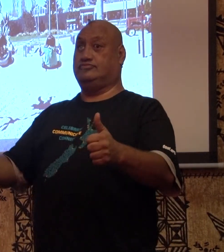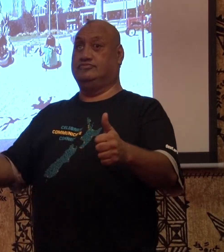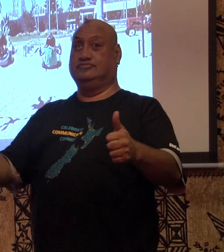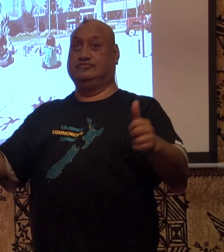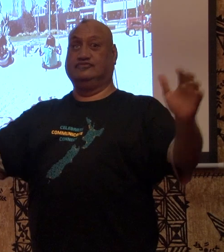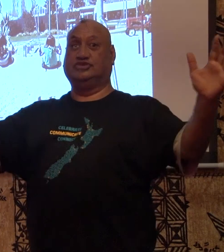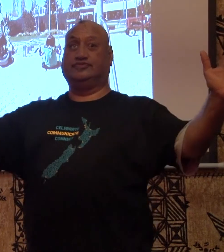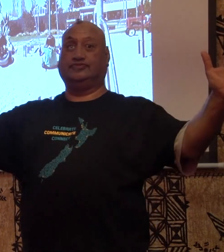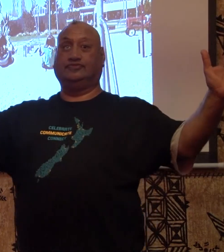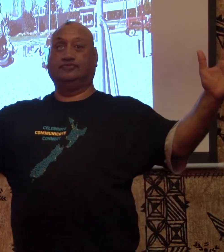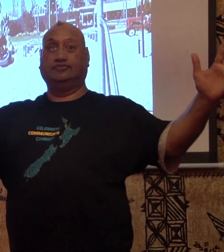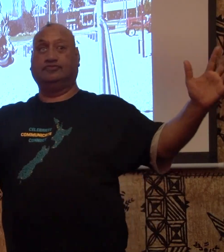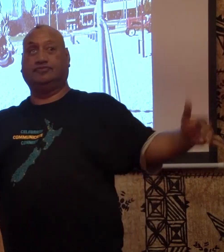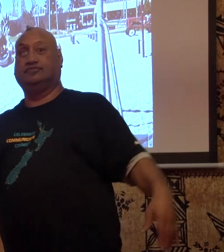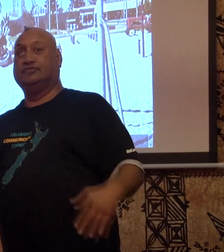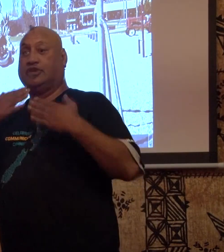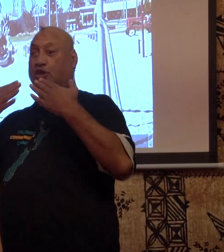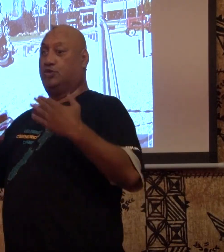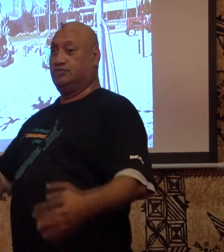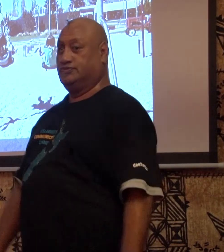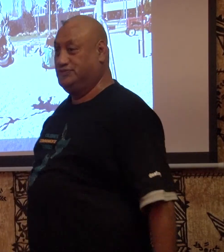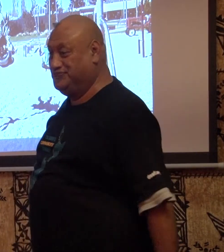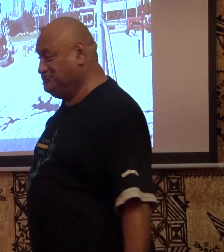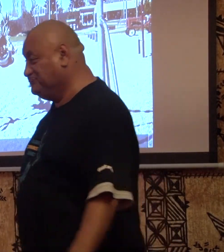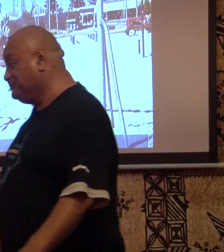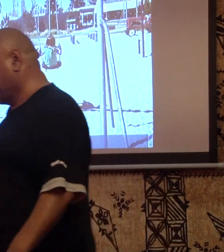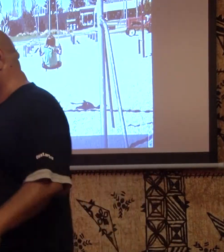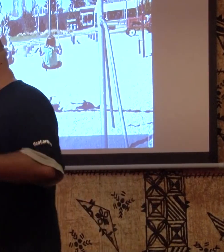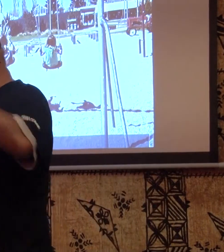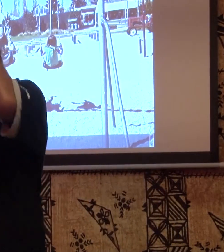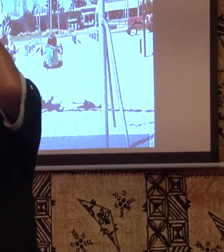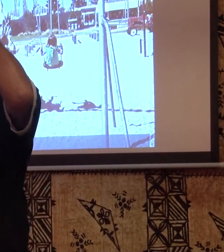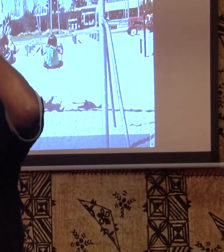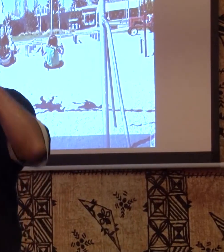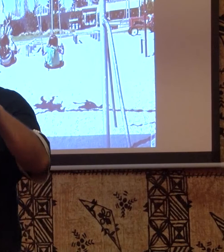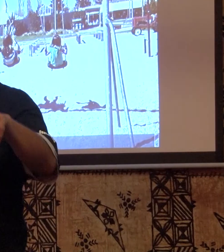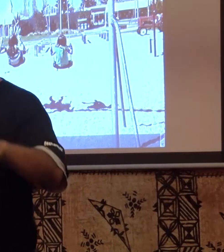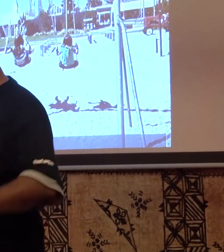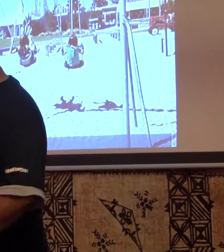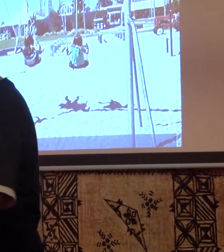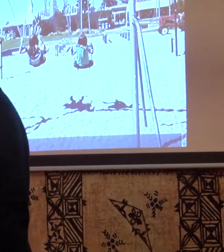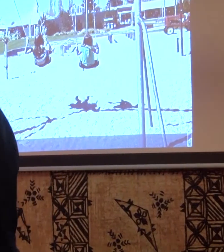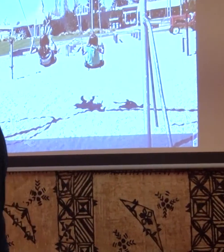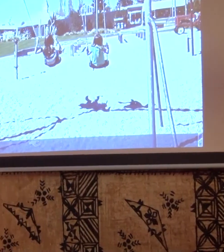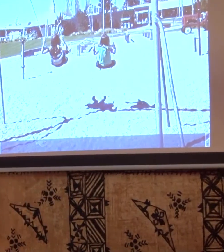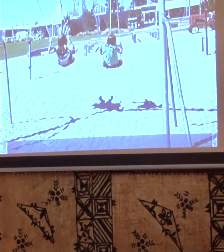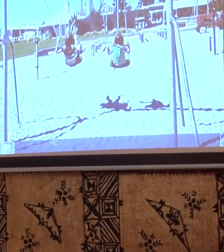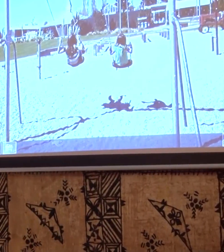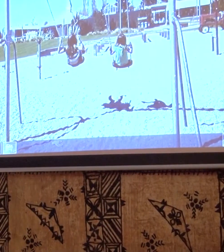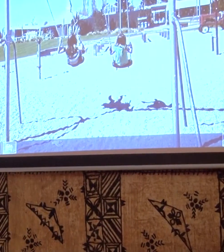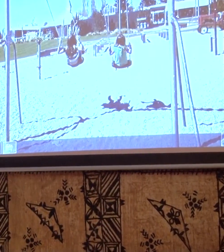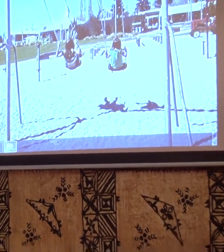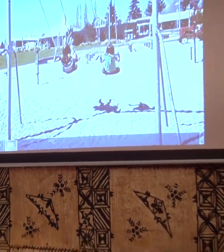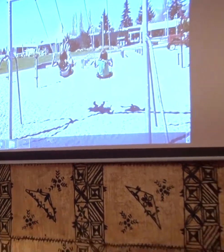Services, social work degree. And that's me. Thank you. Oh, I'm sweating. Oh,